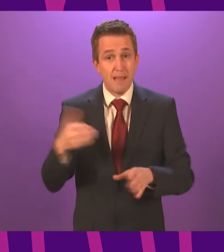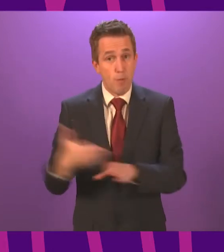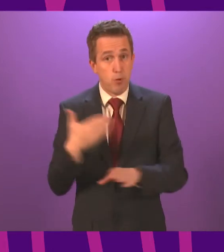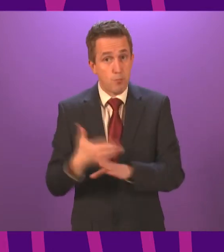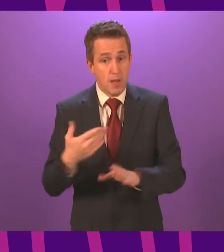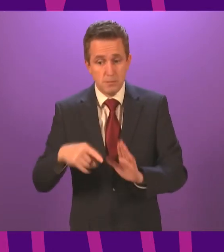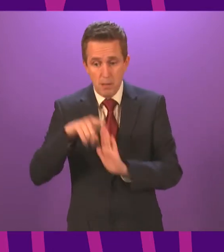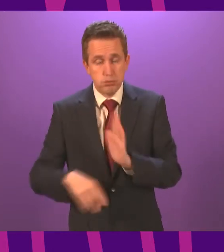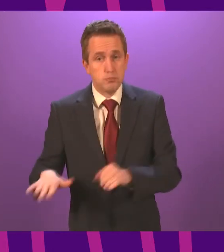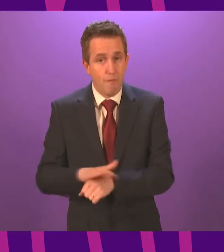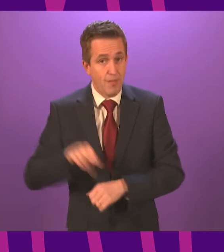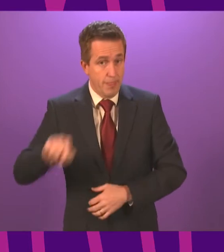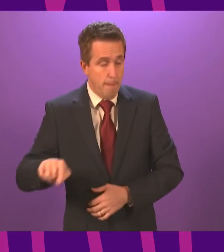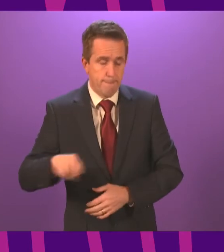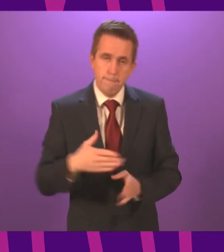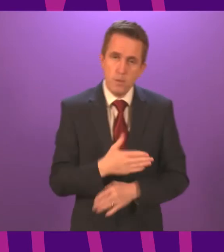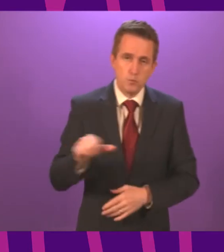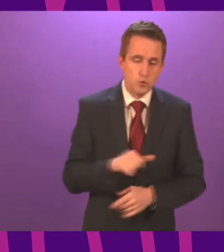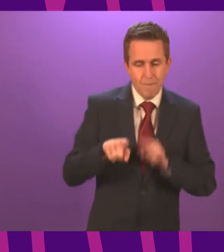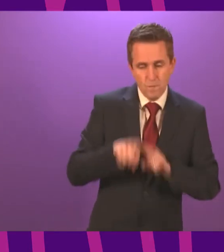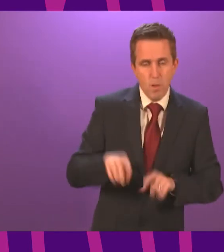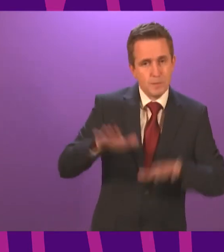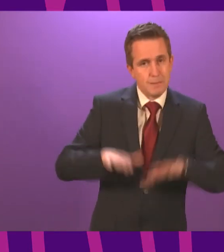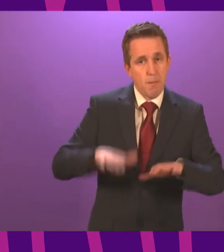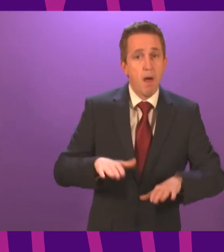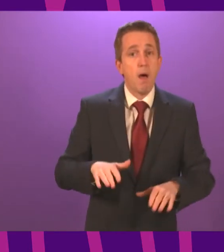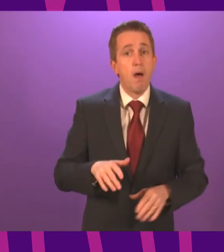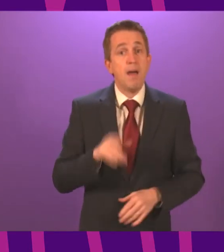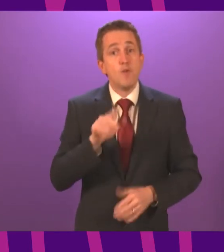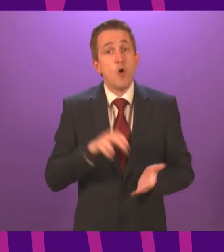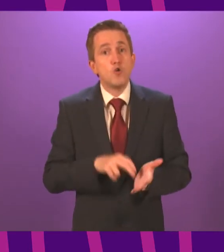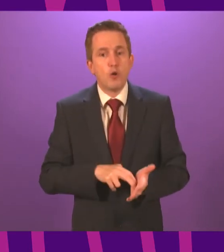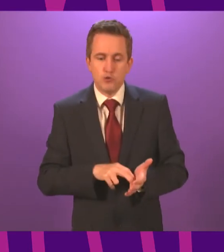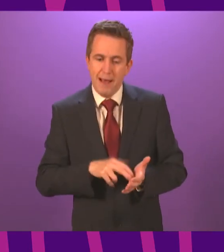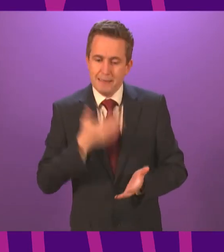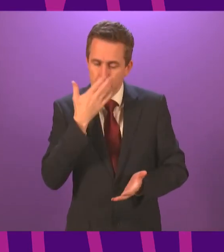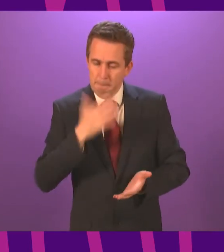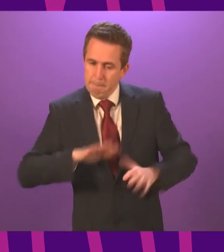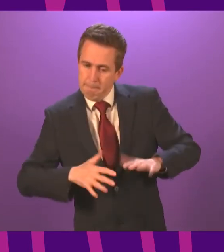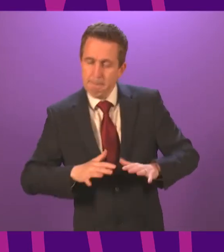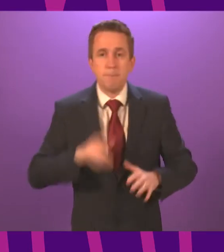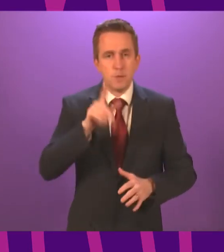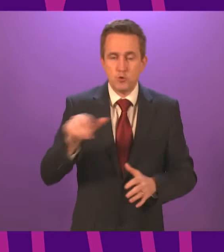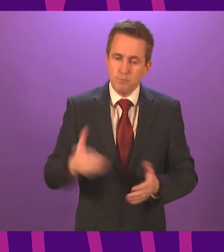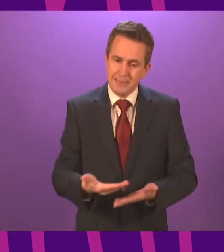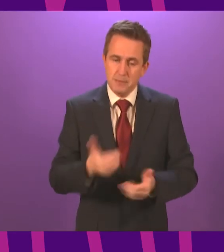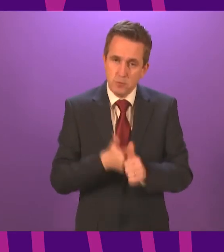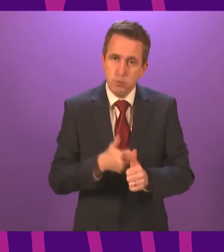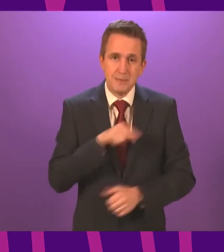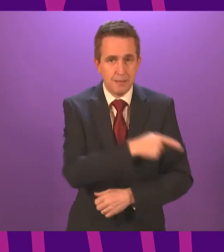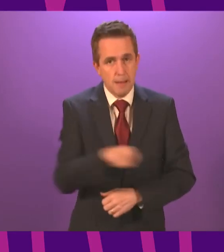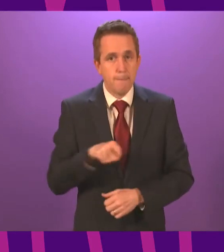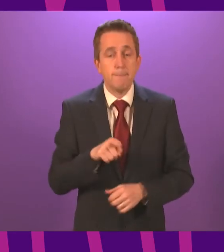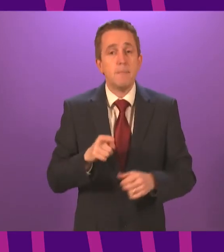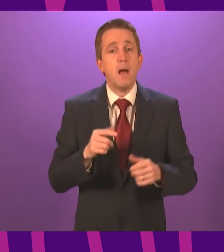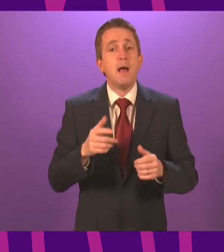Government must act to make this available, including job protection for people on precarious contracts and a more realistic level of statutory sick